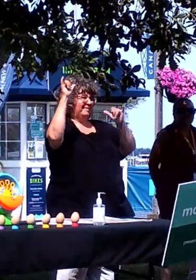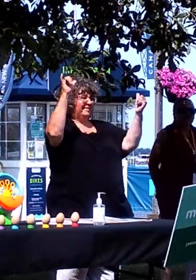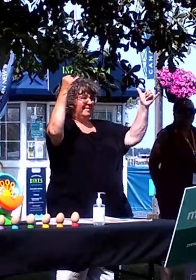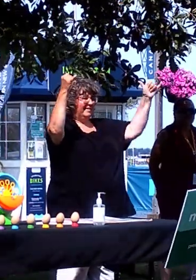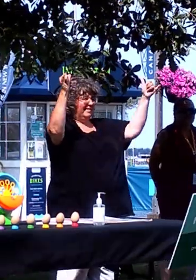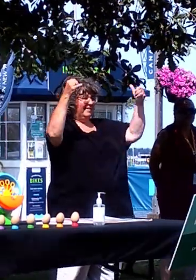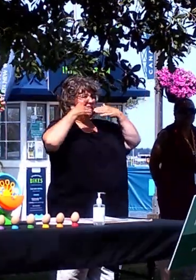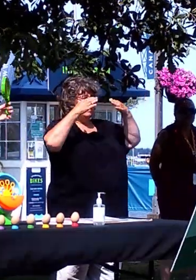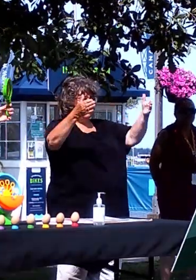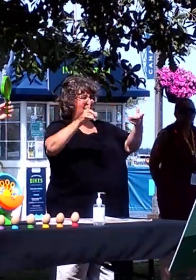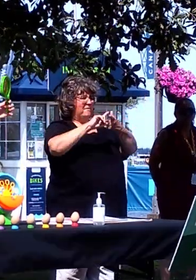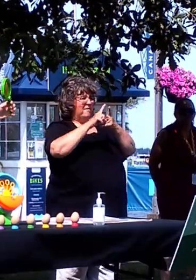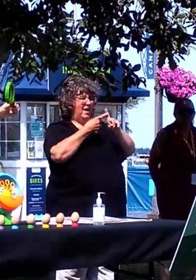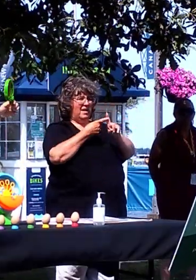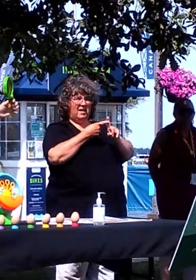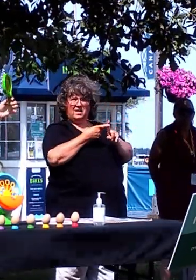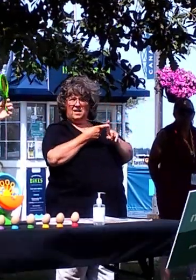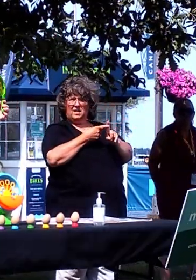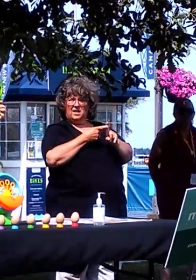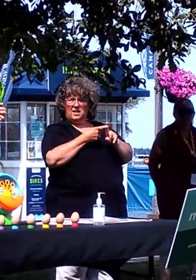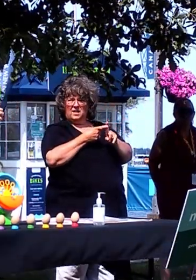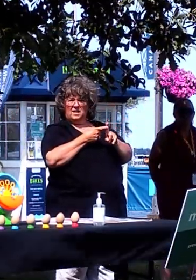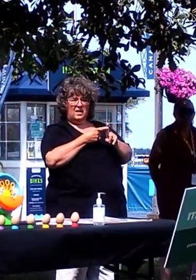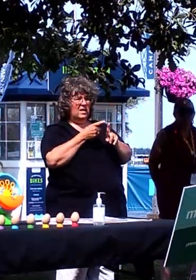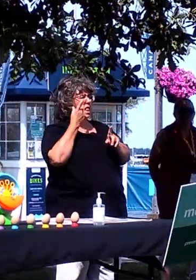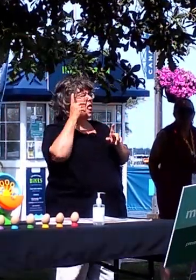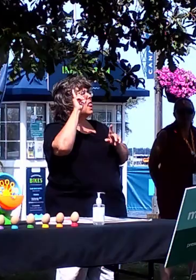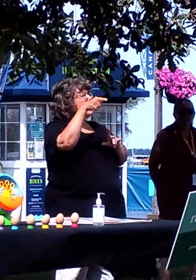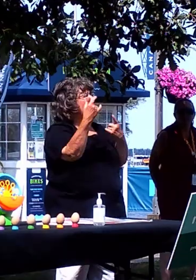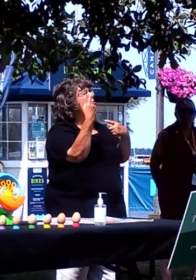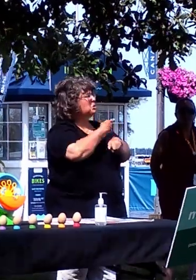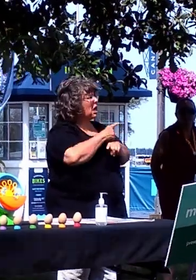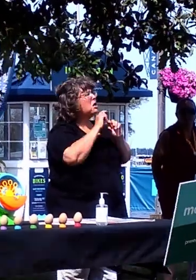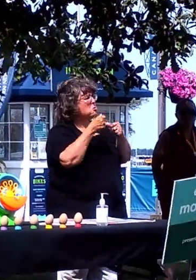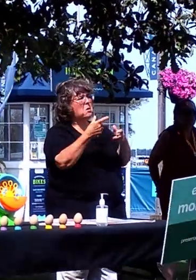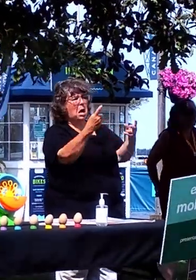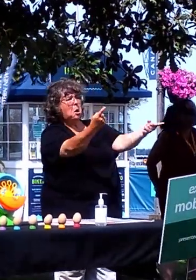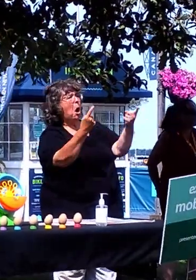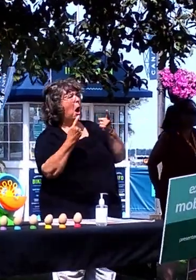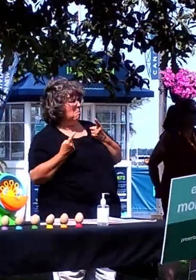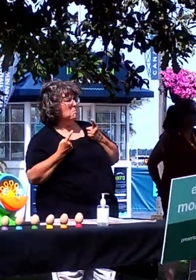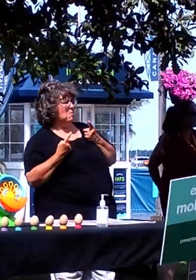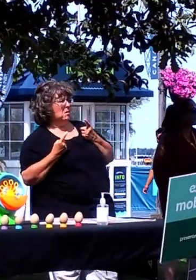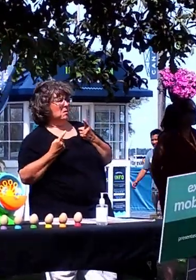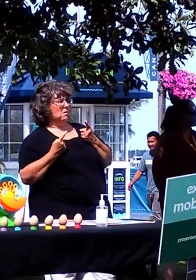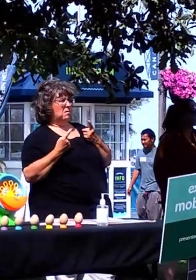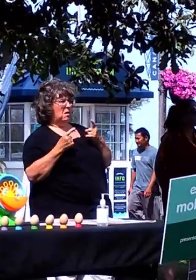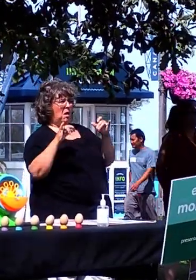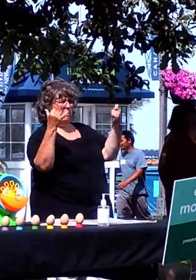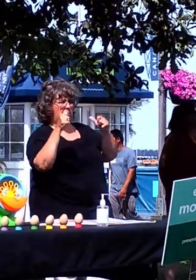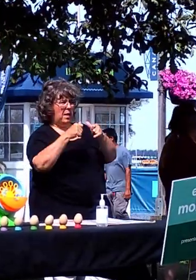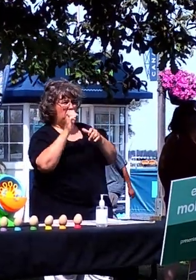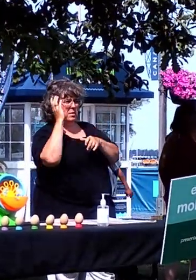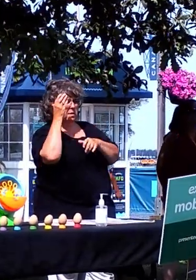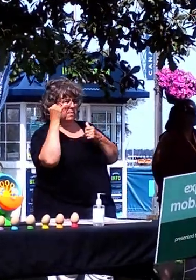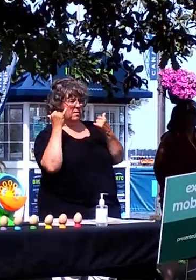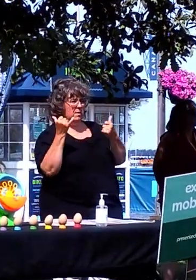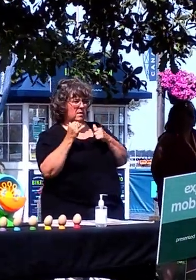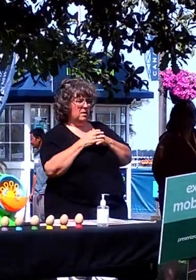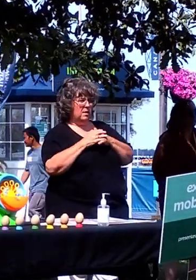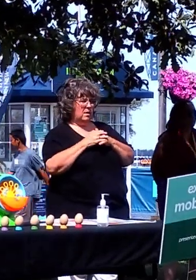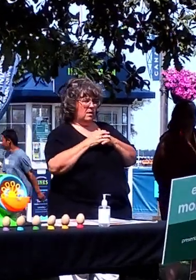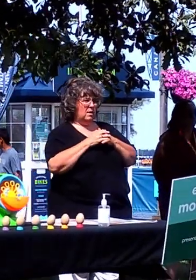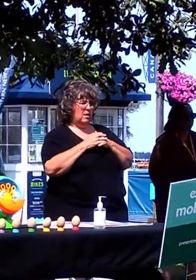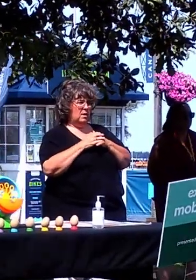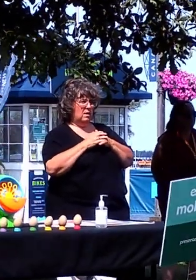Yellow. Thank you, friends. And you guys can look through this. On today, you can come on up as well and you can play with my looking glasses. You look through